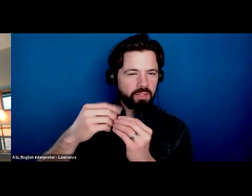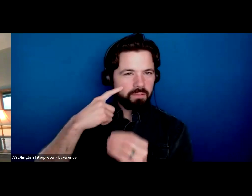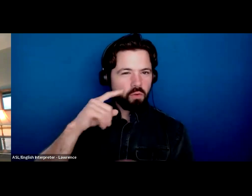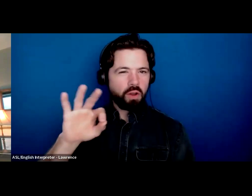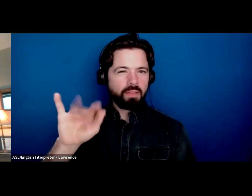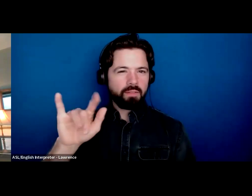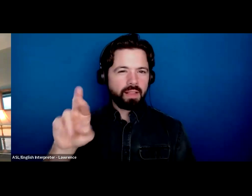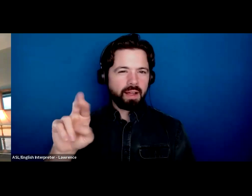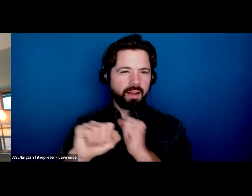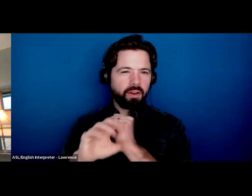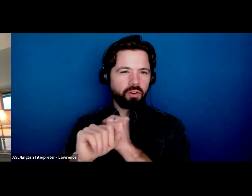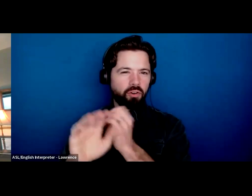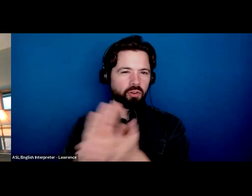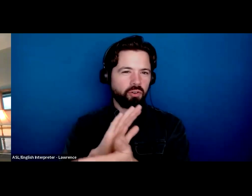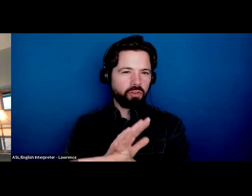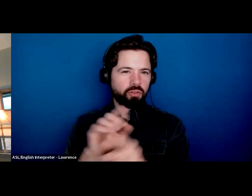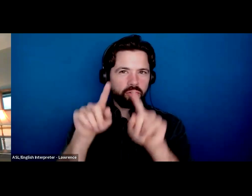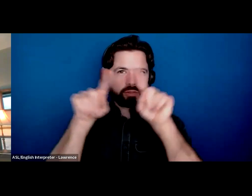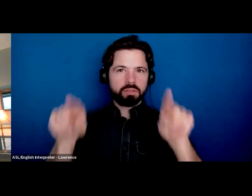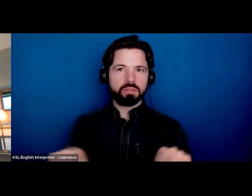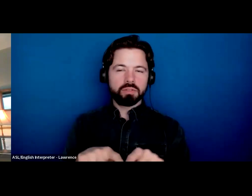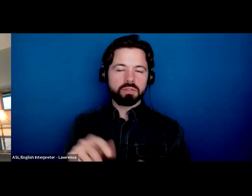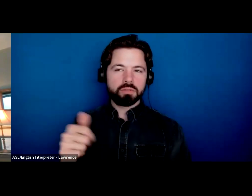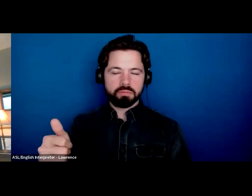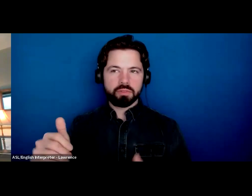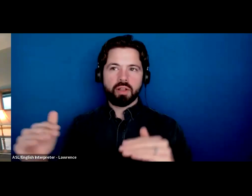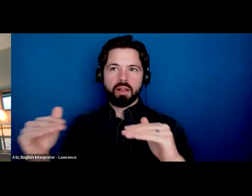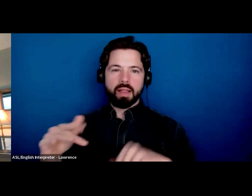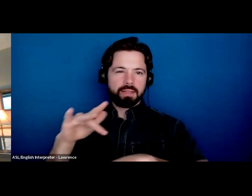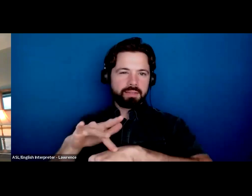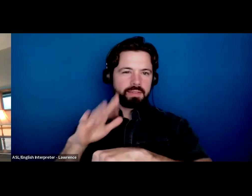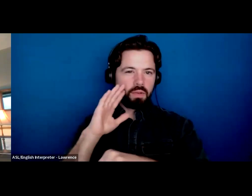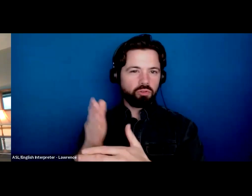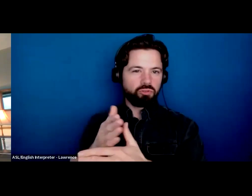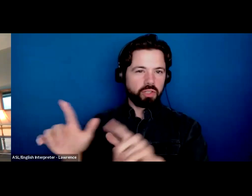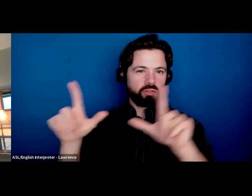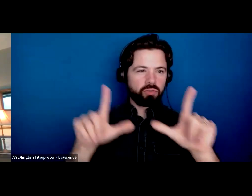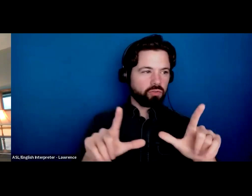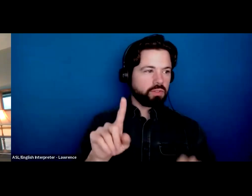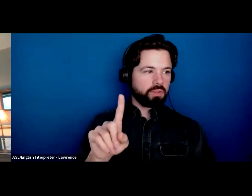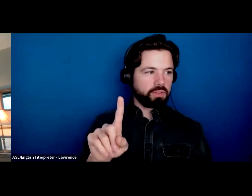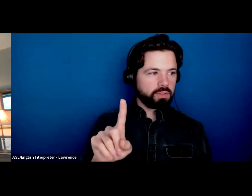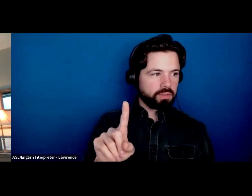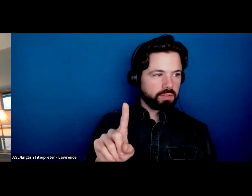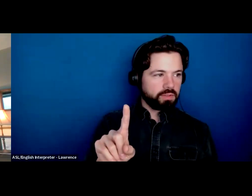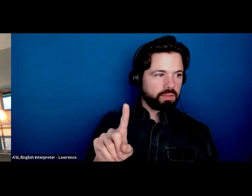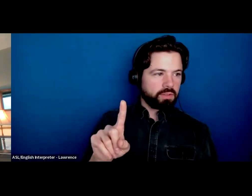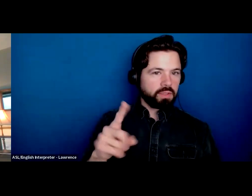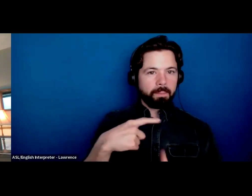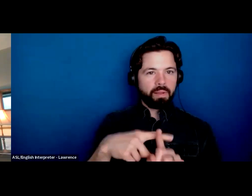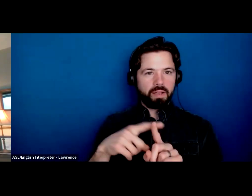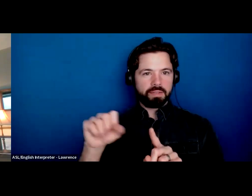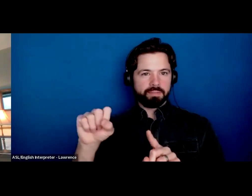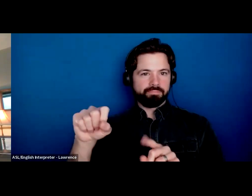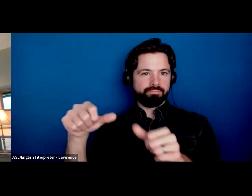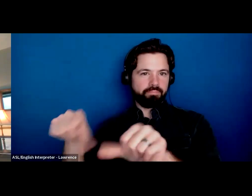So what I want to touch on next, just real quickly, it's quickly, but I'm going to share my screen, I guess. I'm going to drop this in the chat first. First, I'm going to